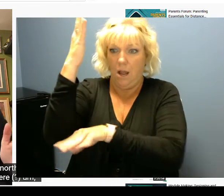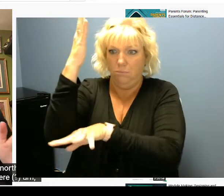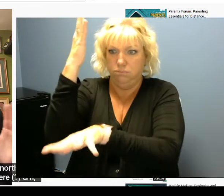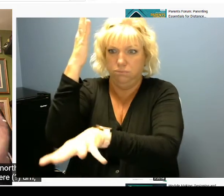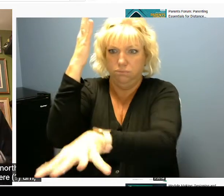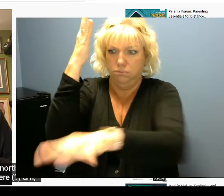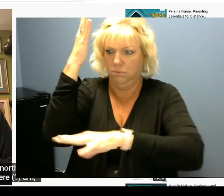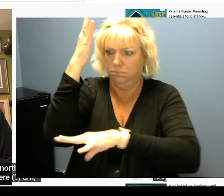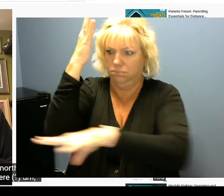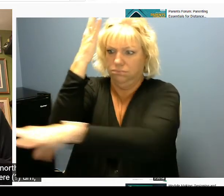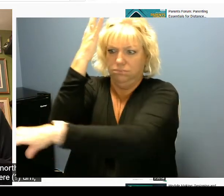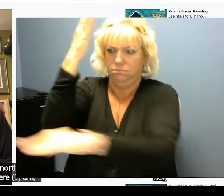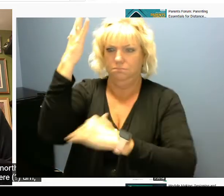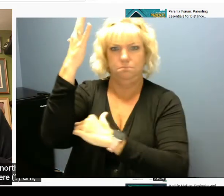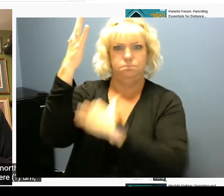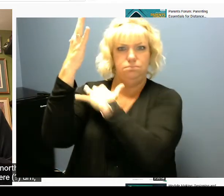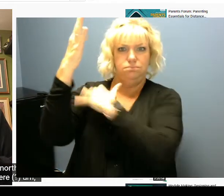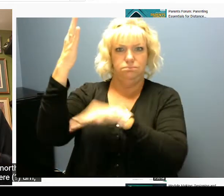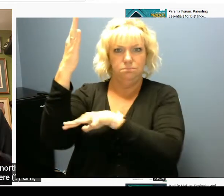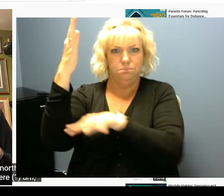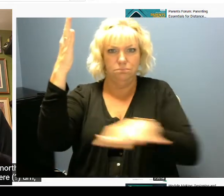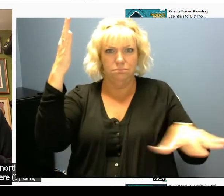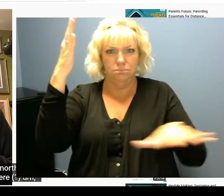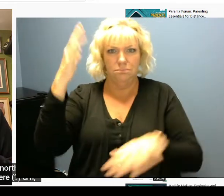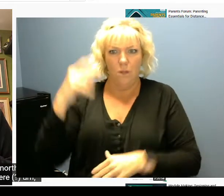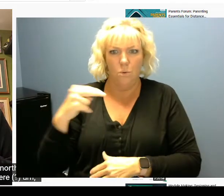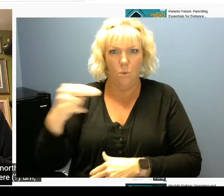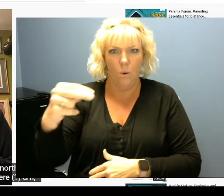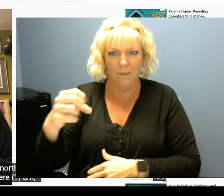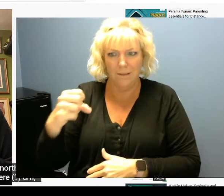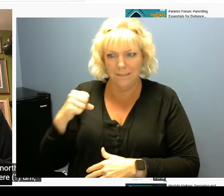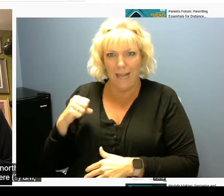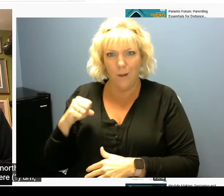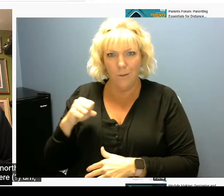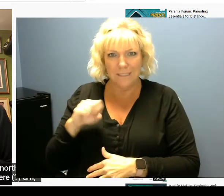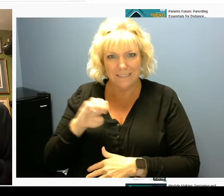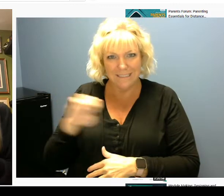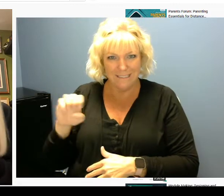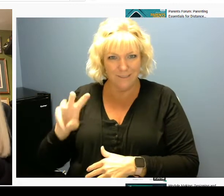north, south, east, like all the directions there.